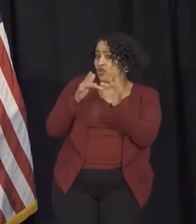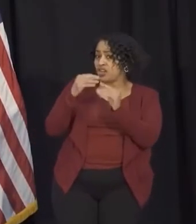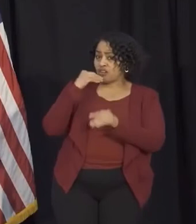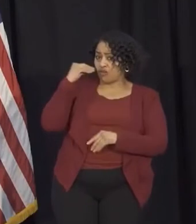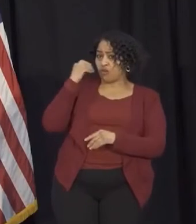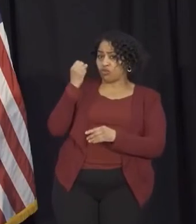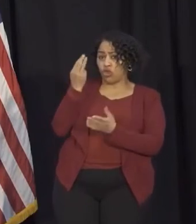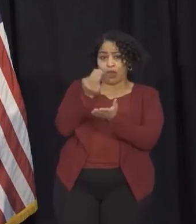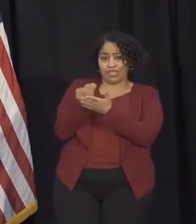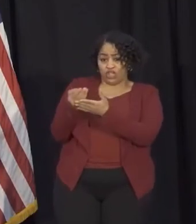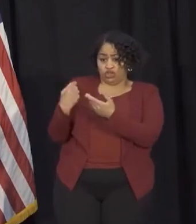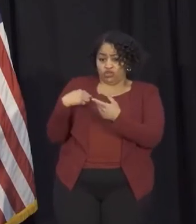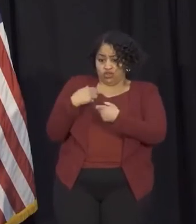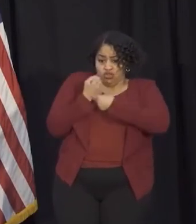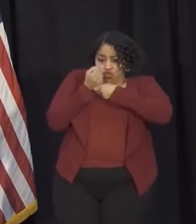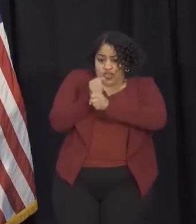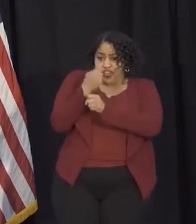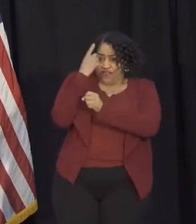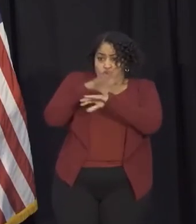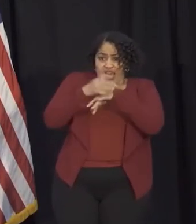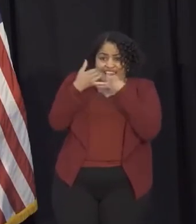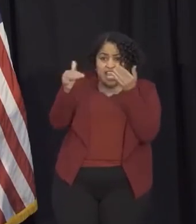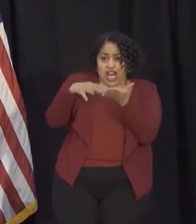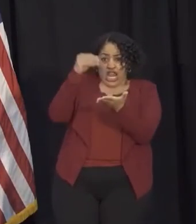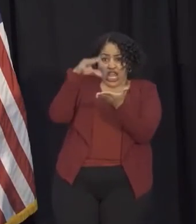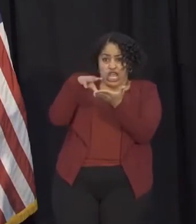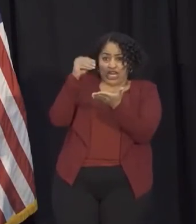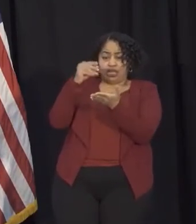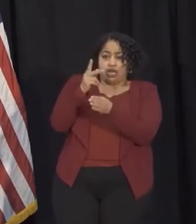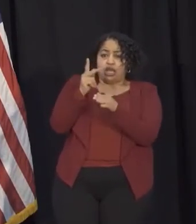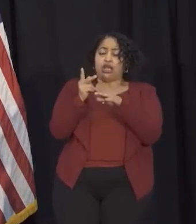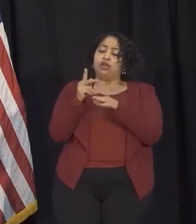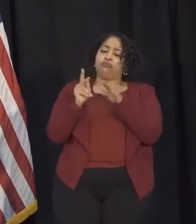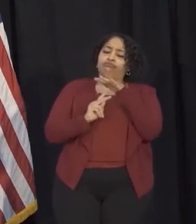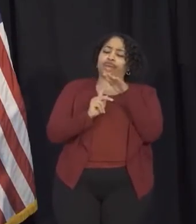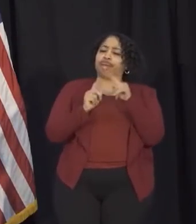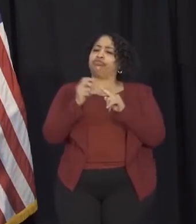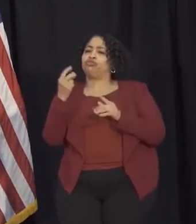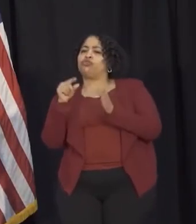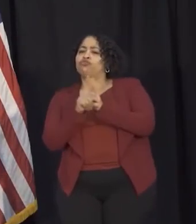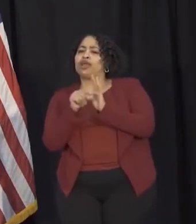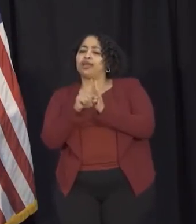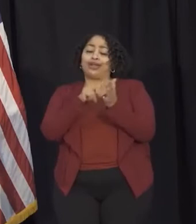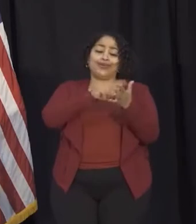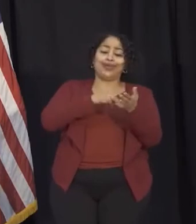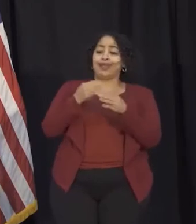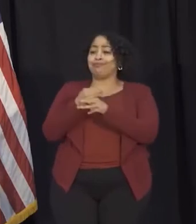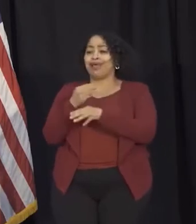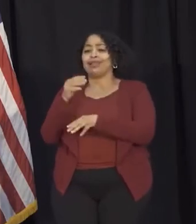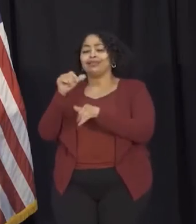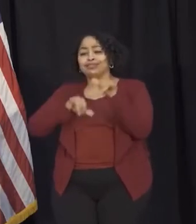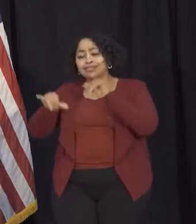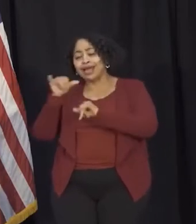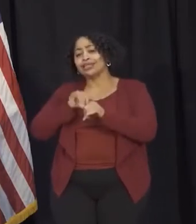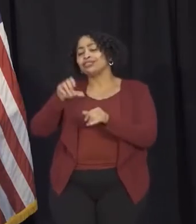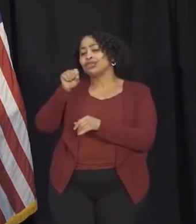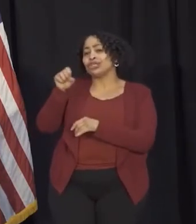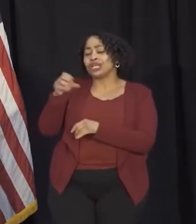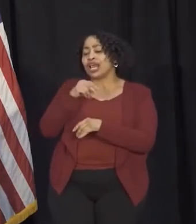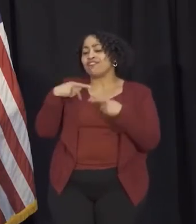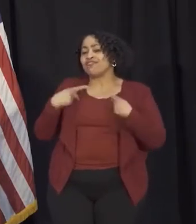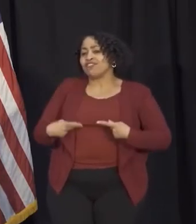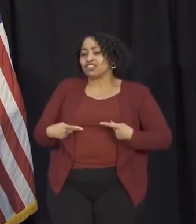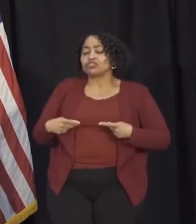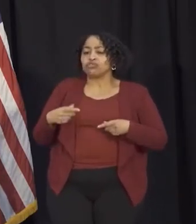the materials that were created for online learning, pre-K to 12th grade, reading, math, science, social studies, including